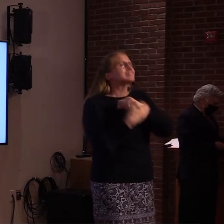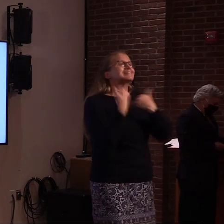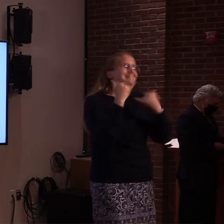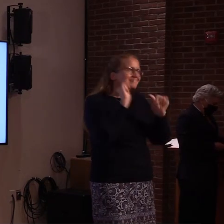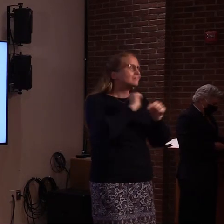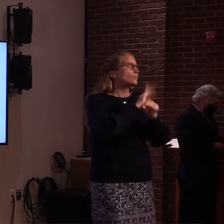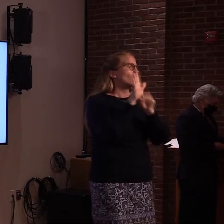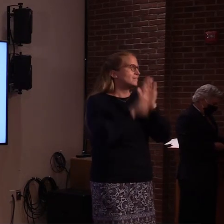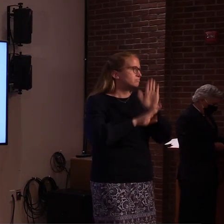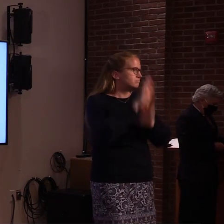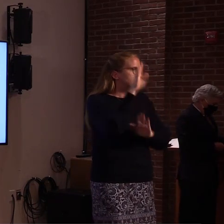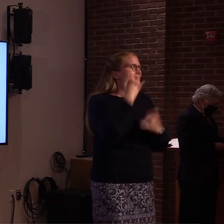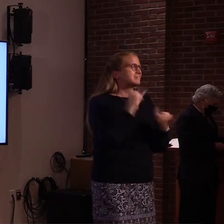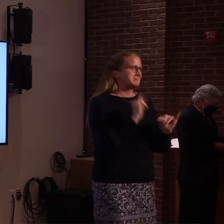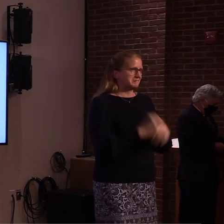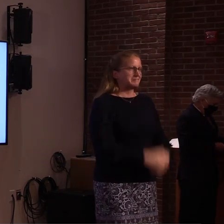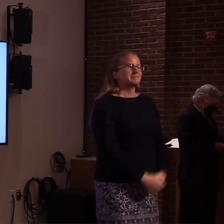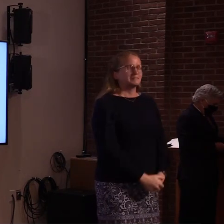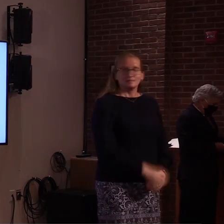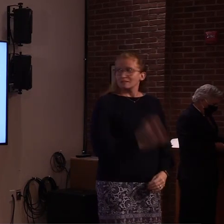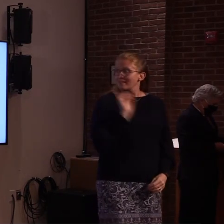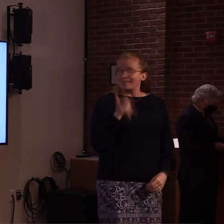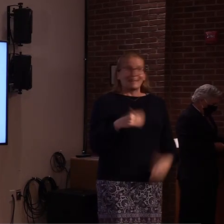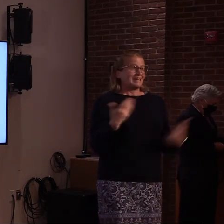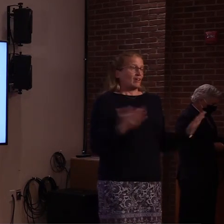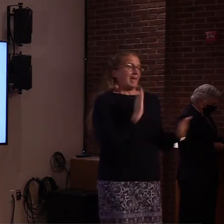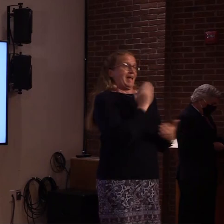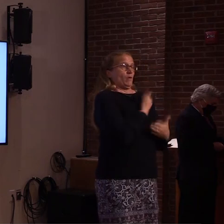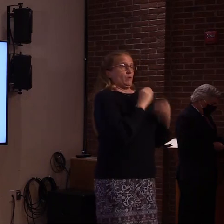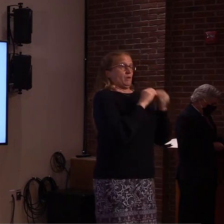This is our curve of cases.